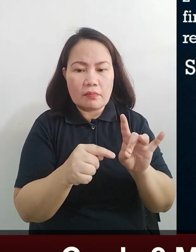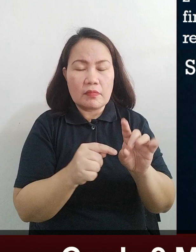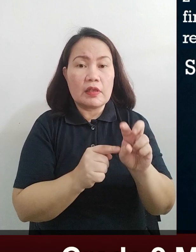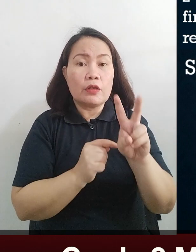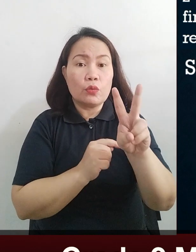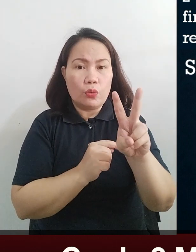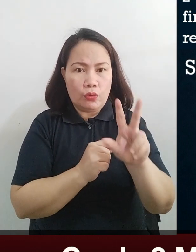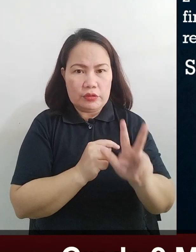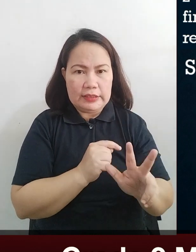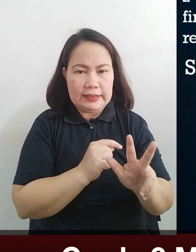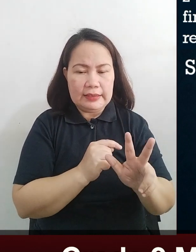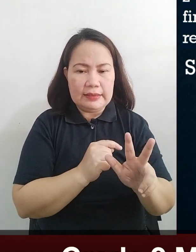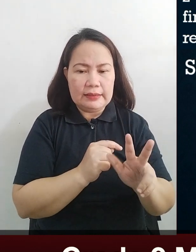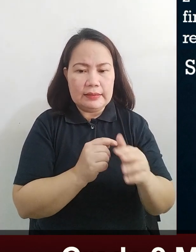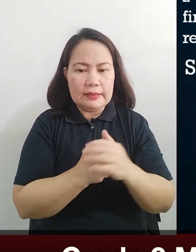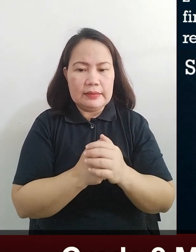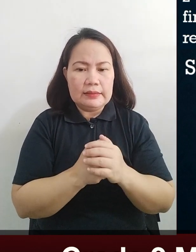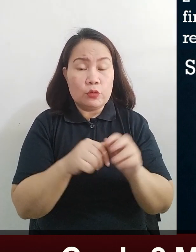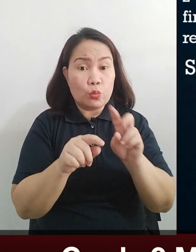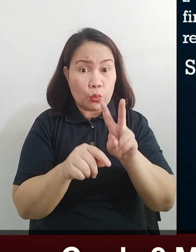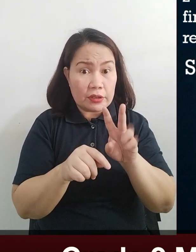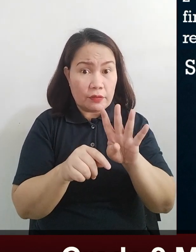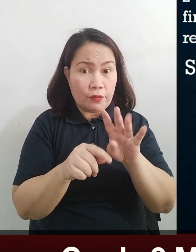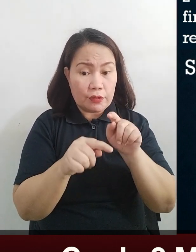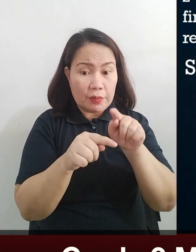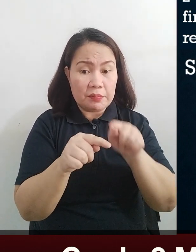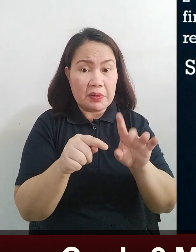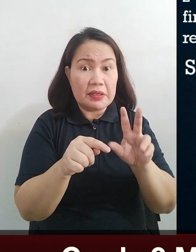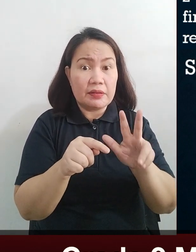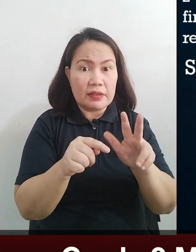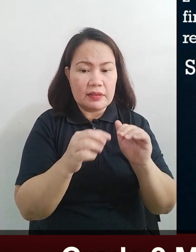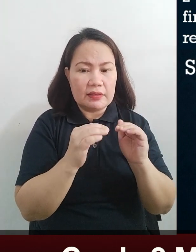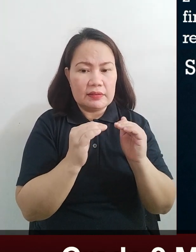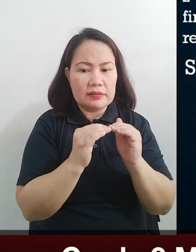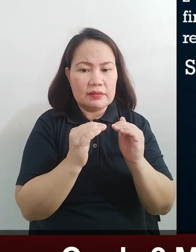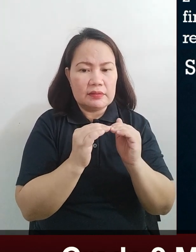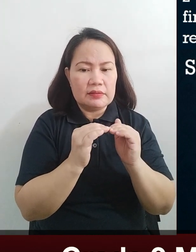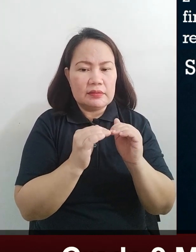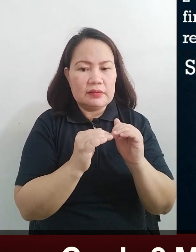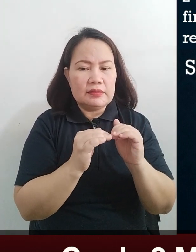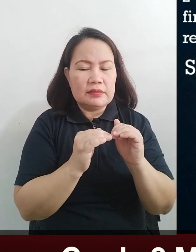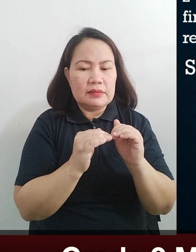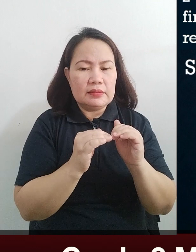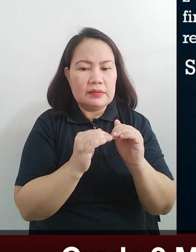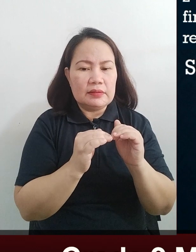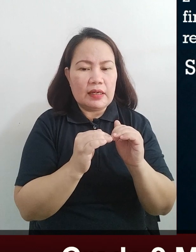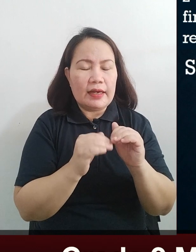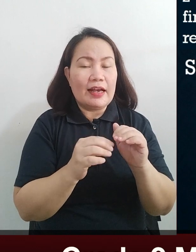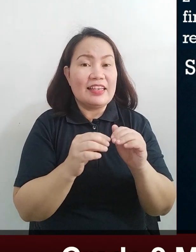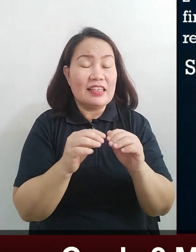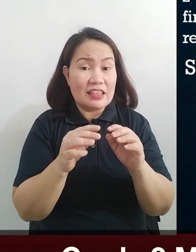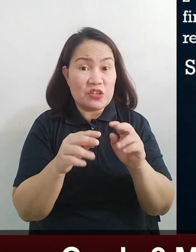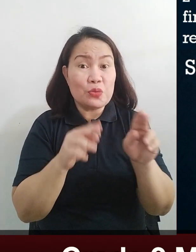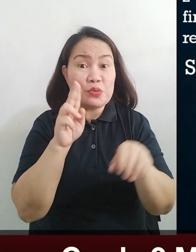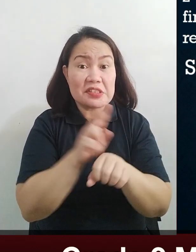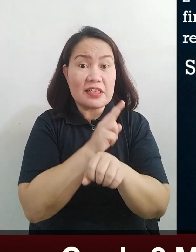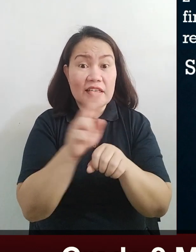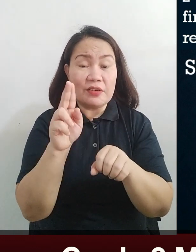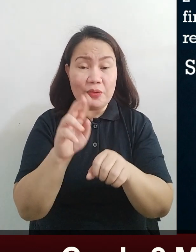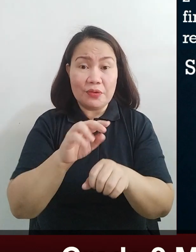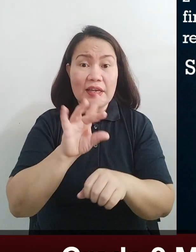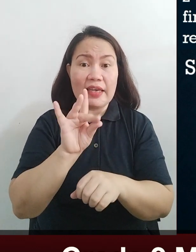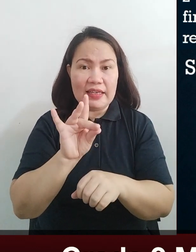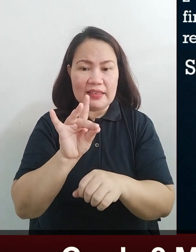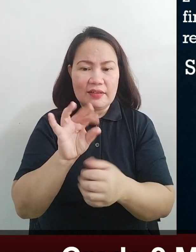yung constant of variation natin is 2/3. So, makukuha na natin ngayon yung equation of